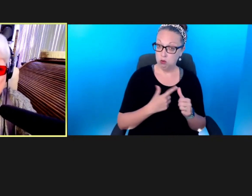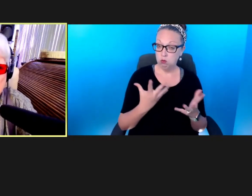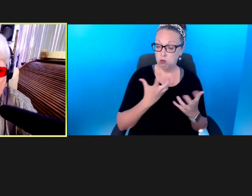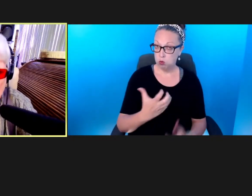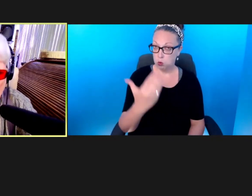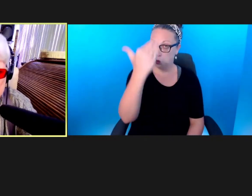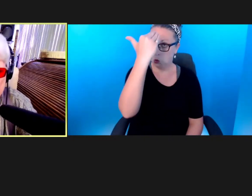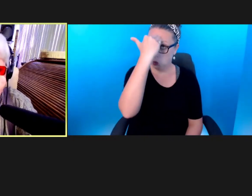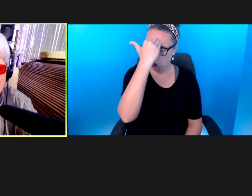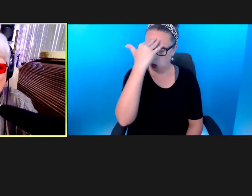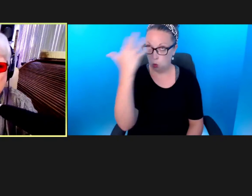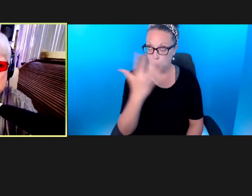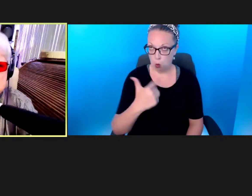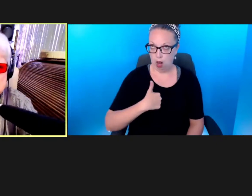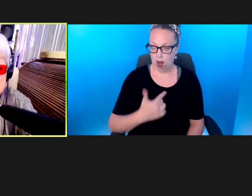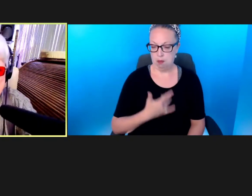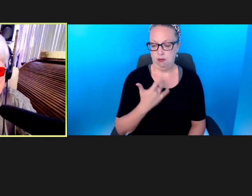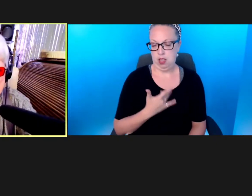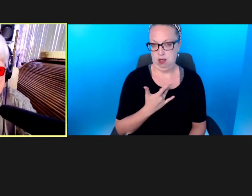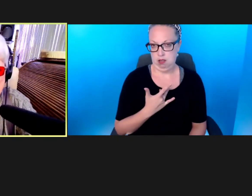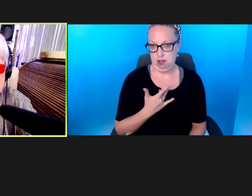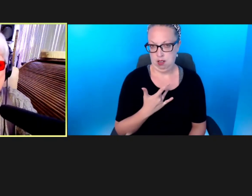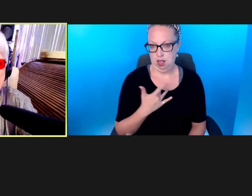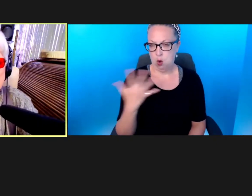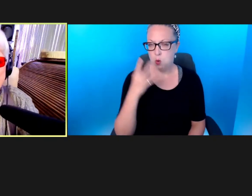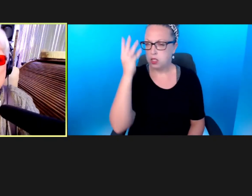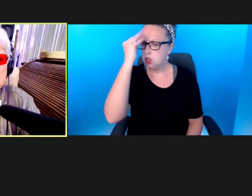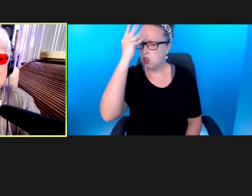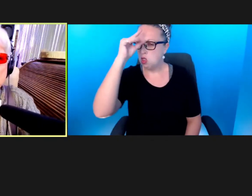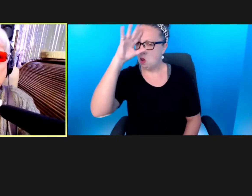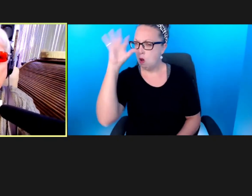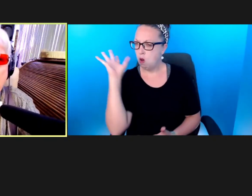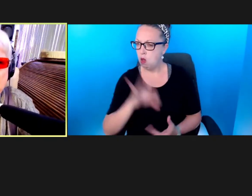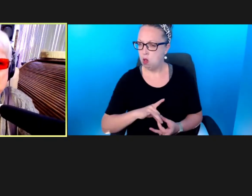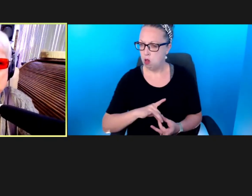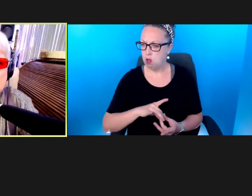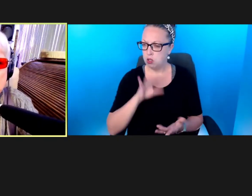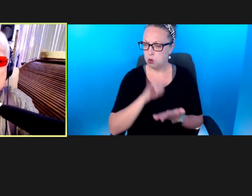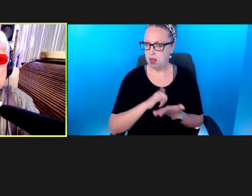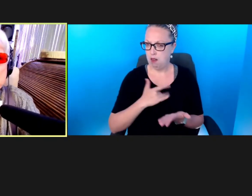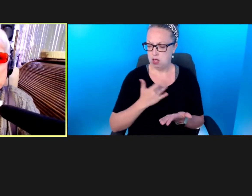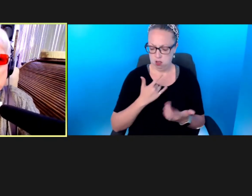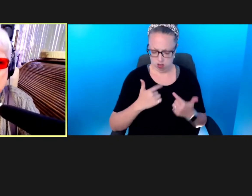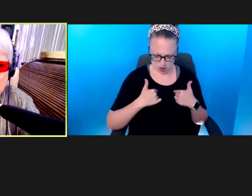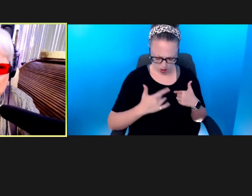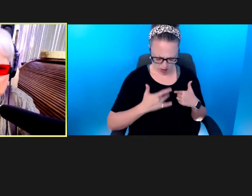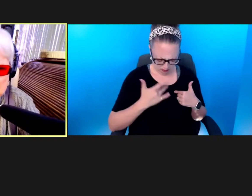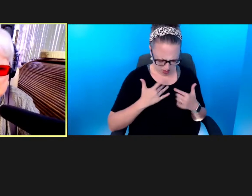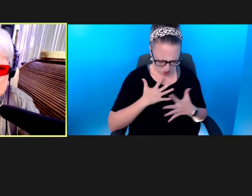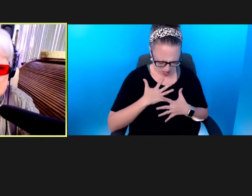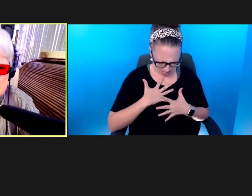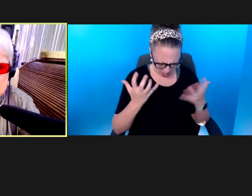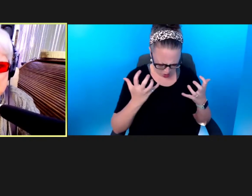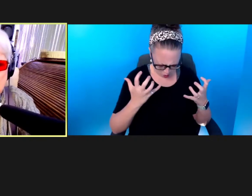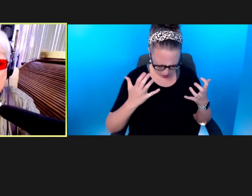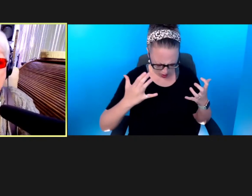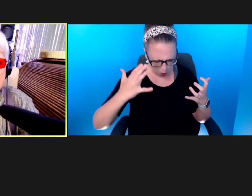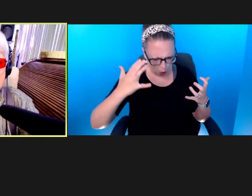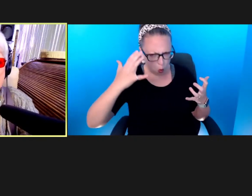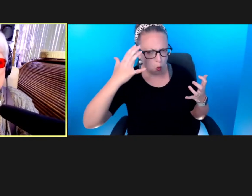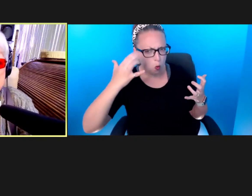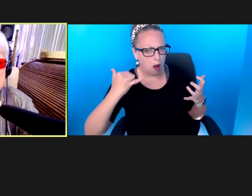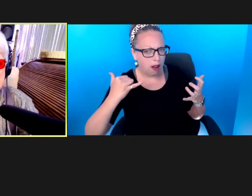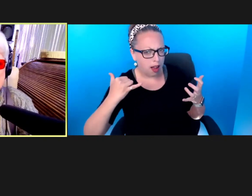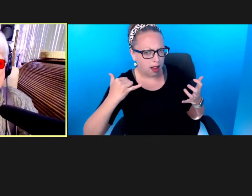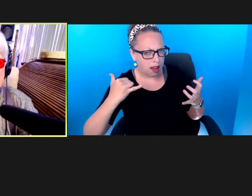feeling and what's the thought associated with it. I feel angry because,